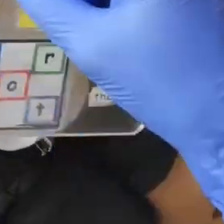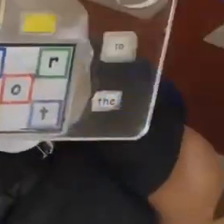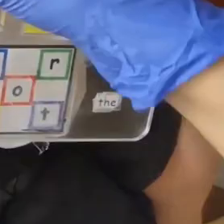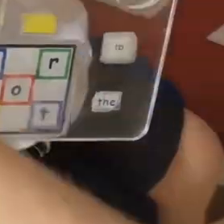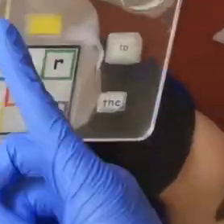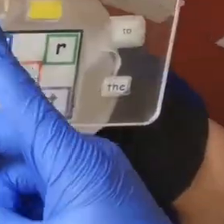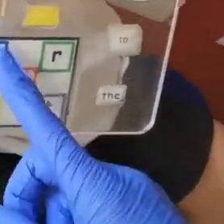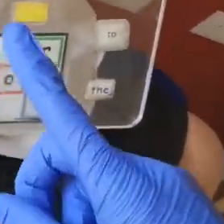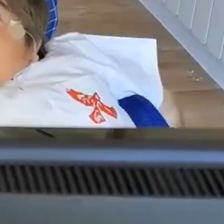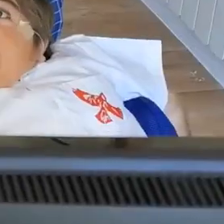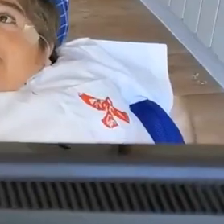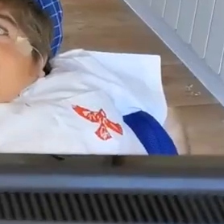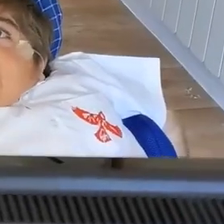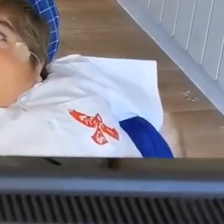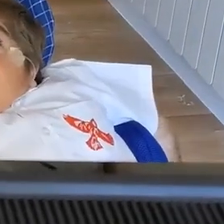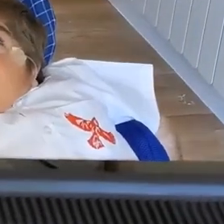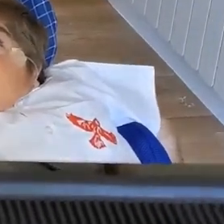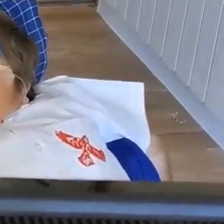Jonathan.